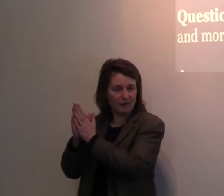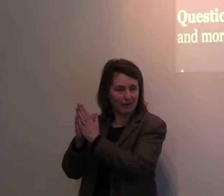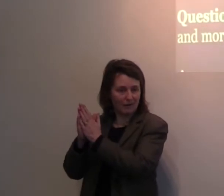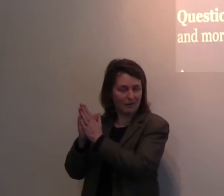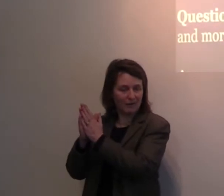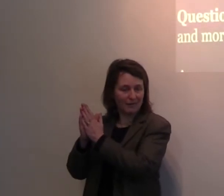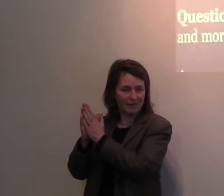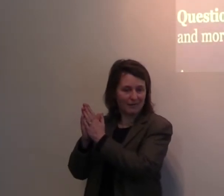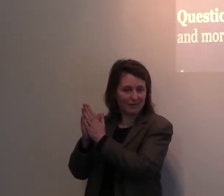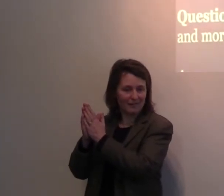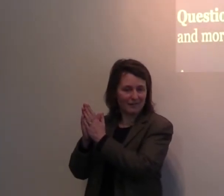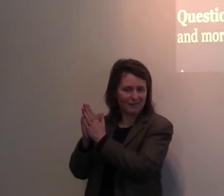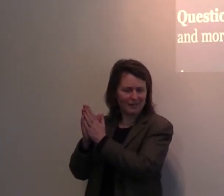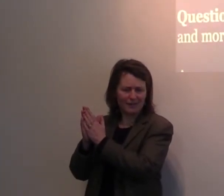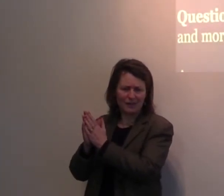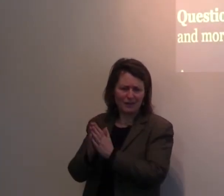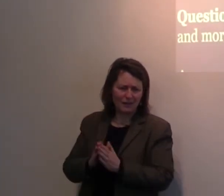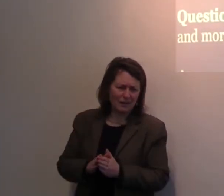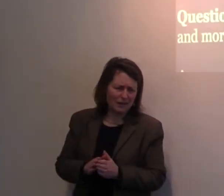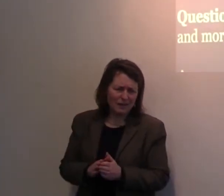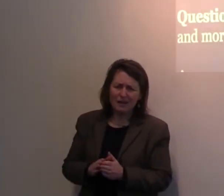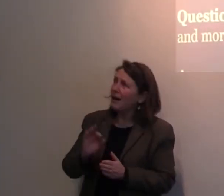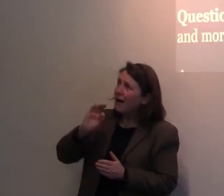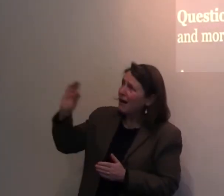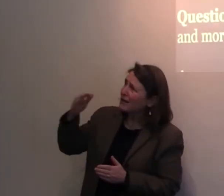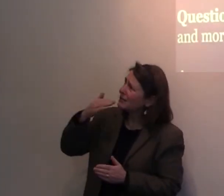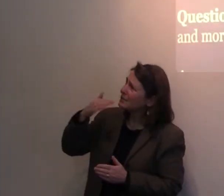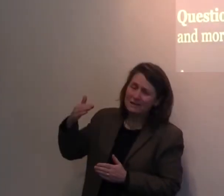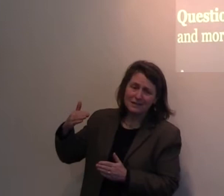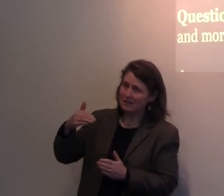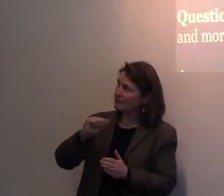He wanted their love to grow more and more.